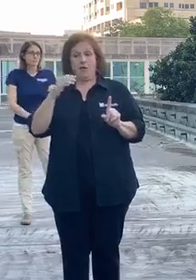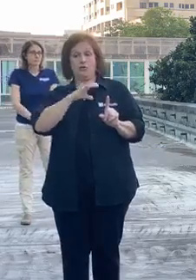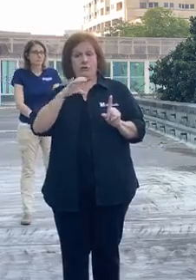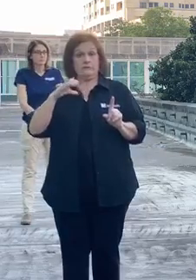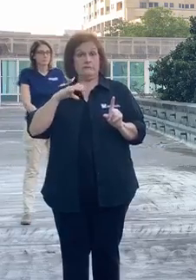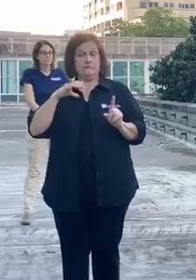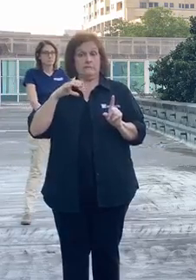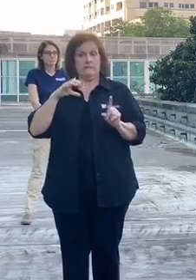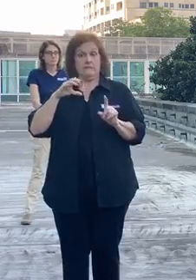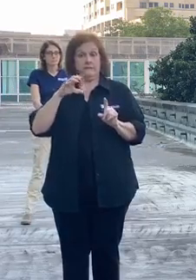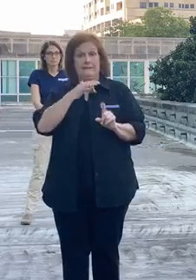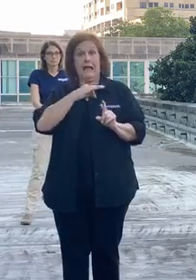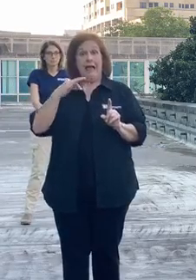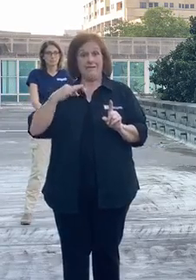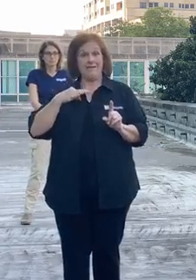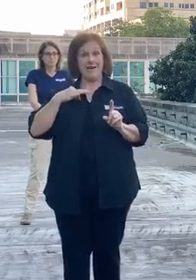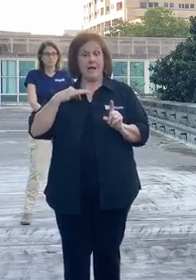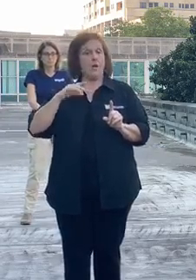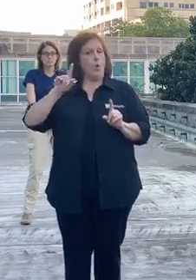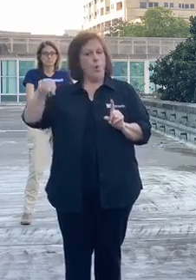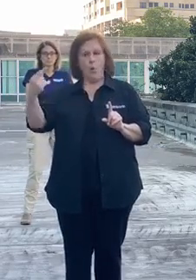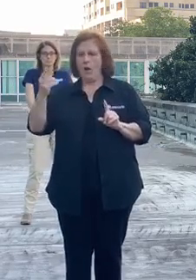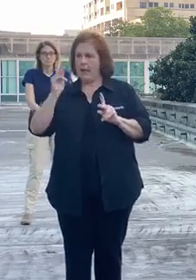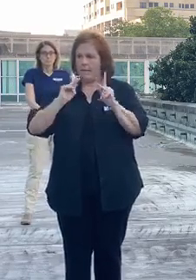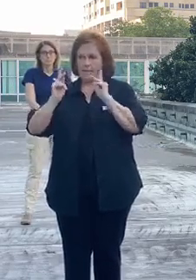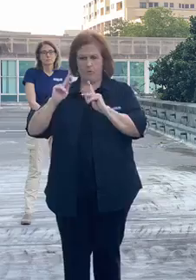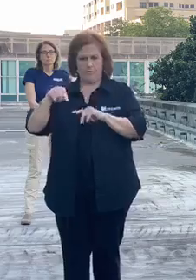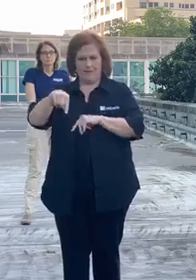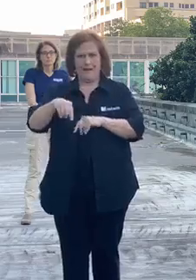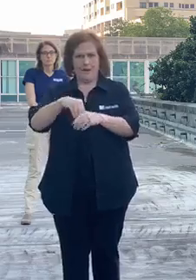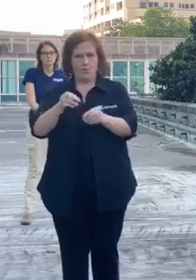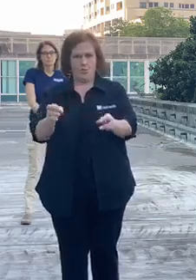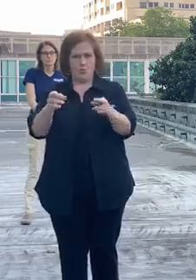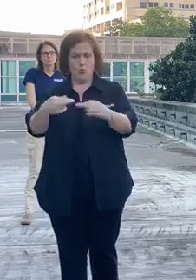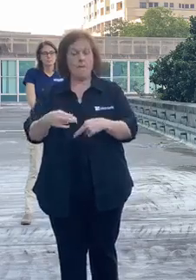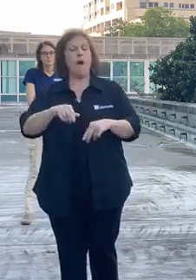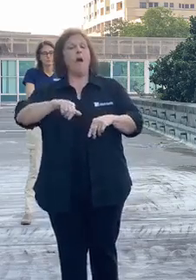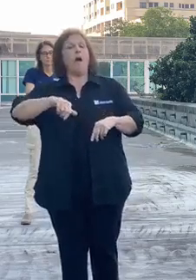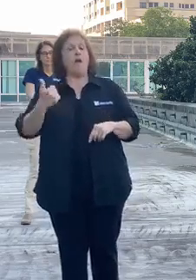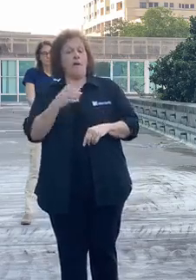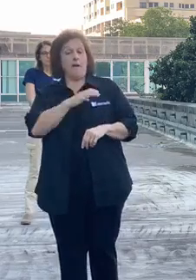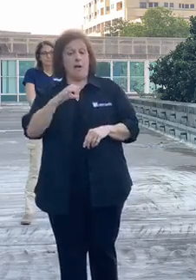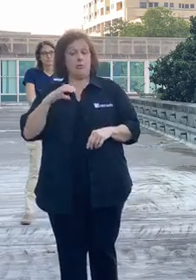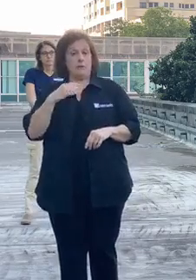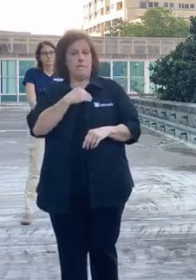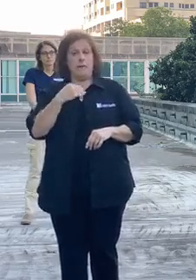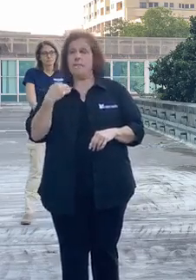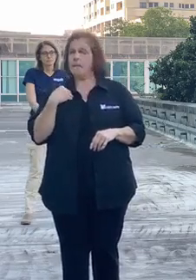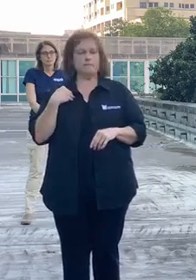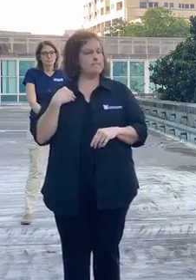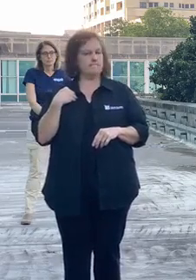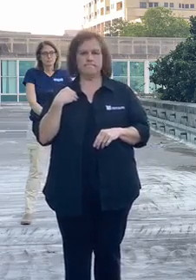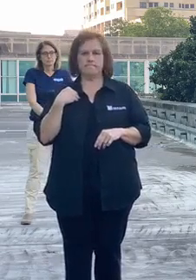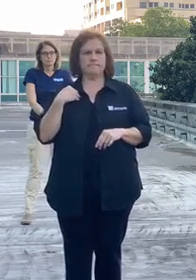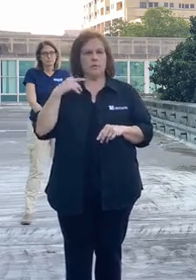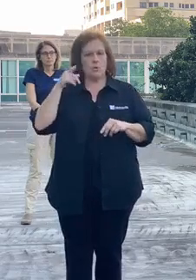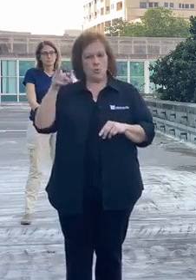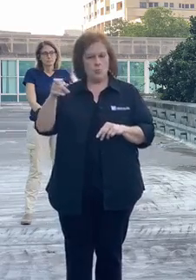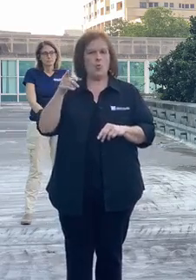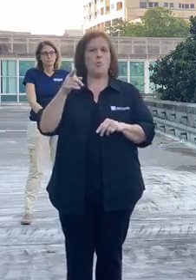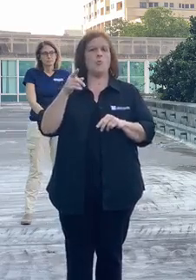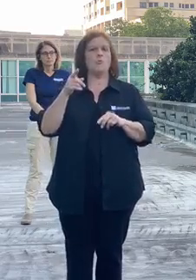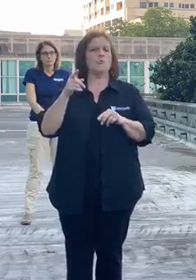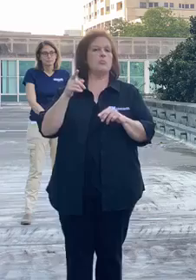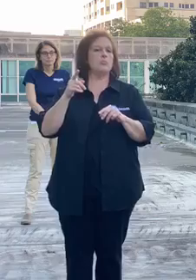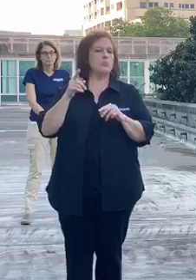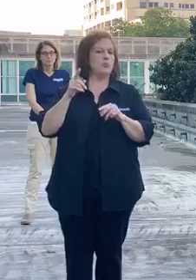chief of staff. Those will be the only people in the council chamber. The other council members, they will be working remotely also on